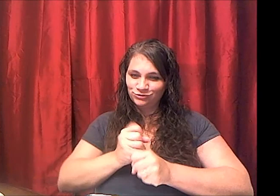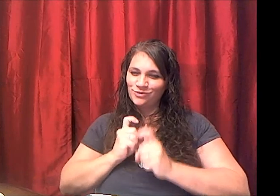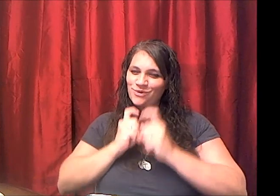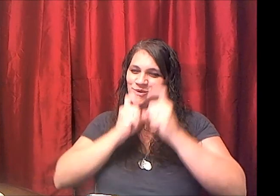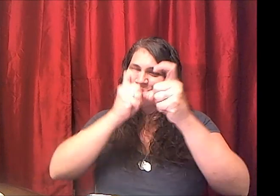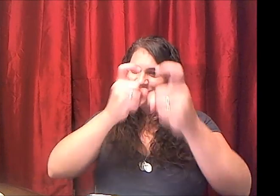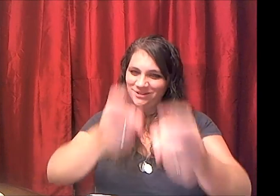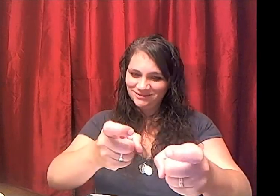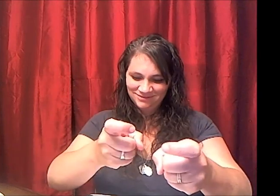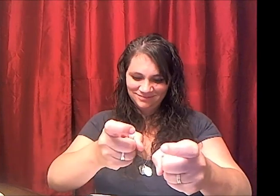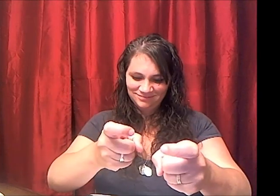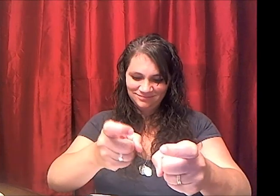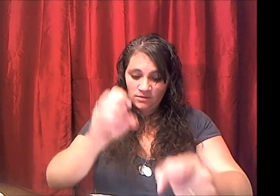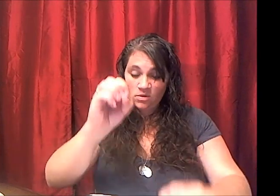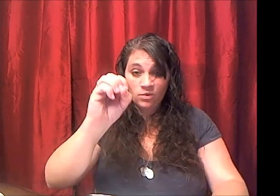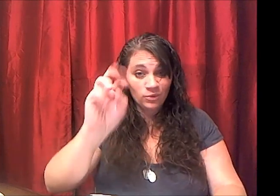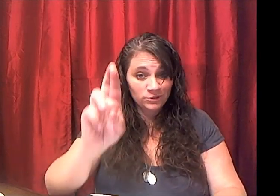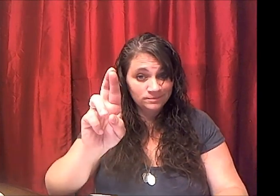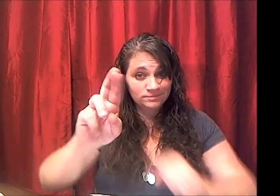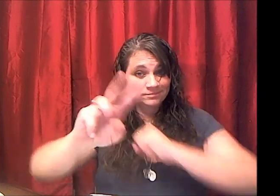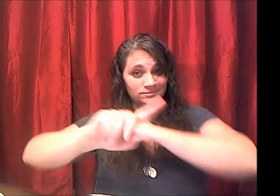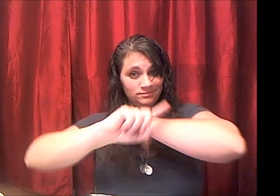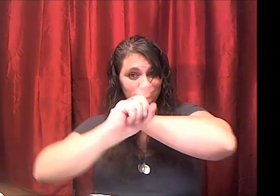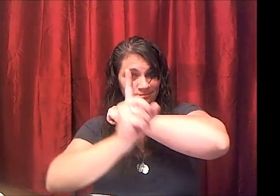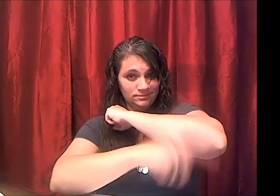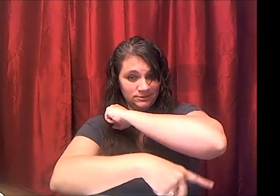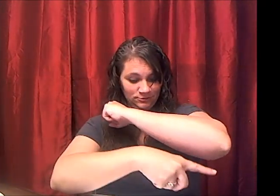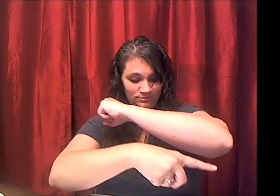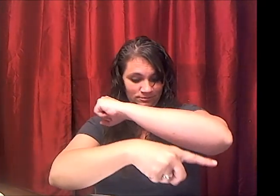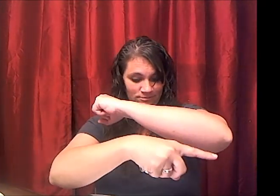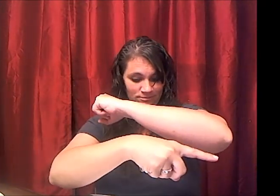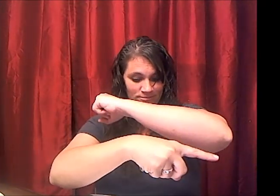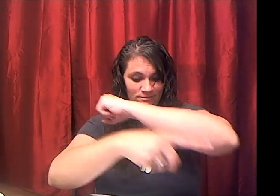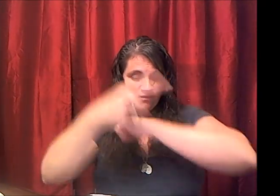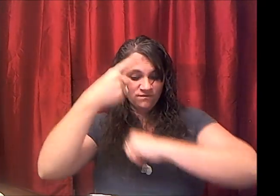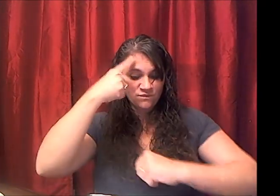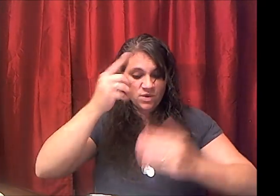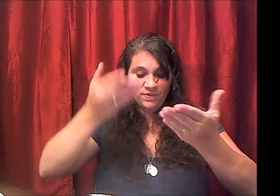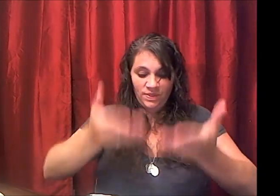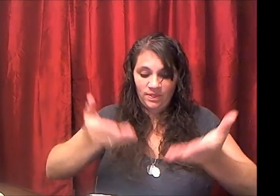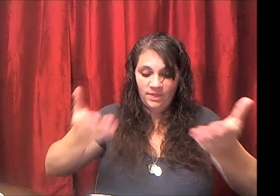Get out of here!